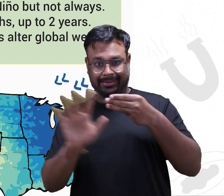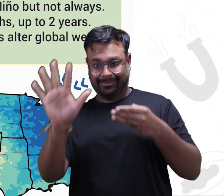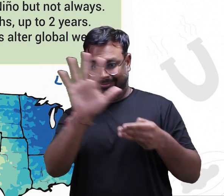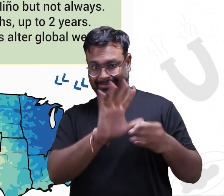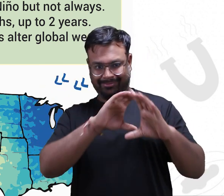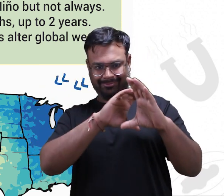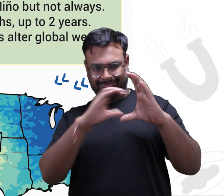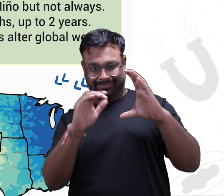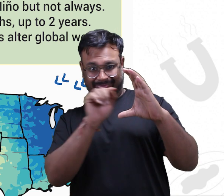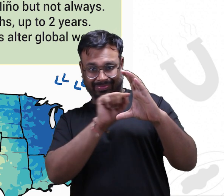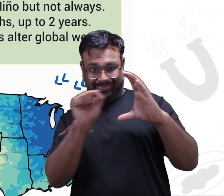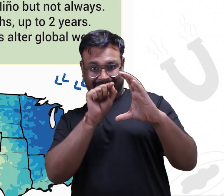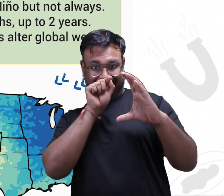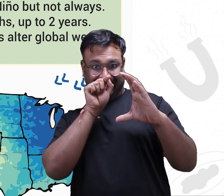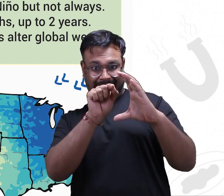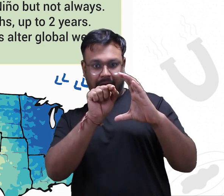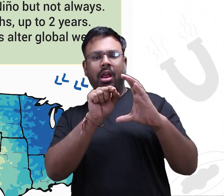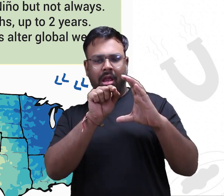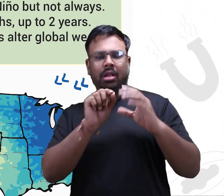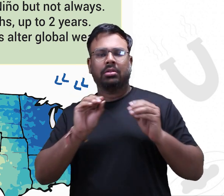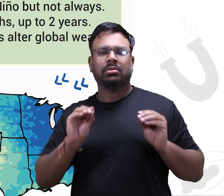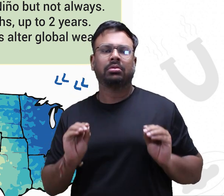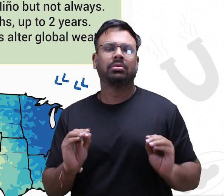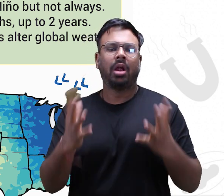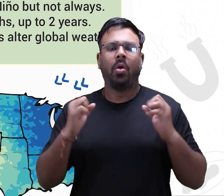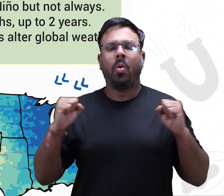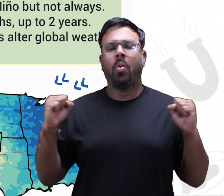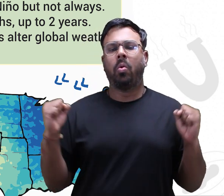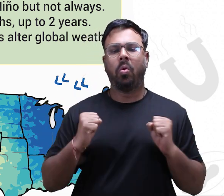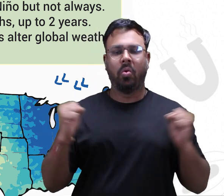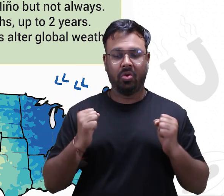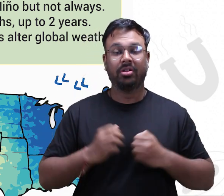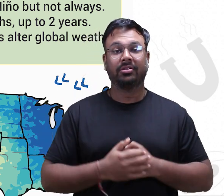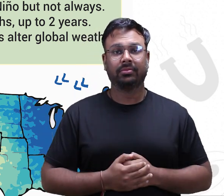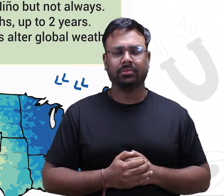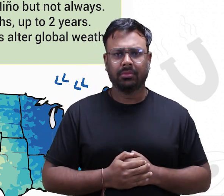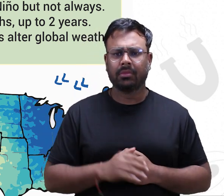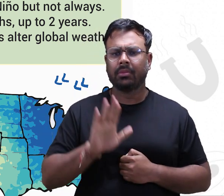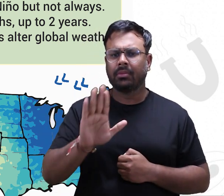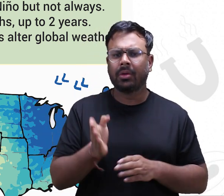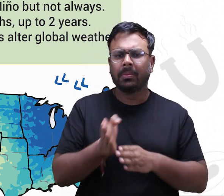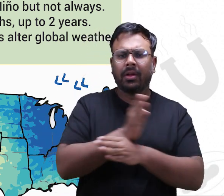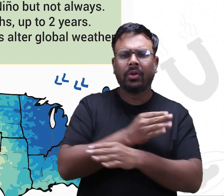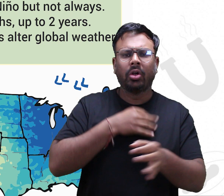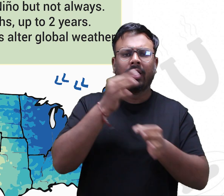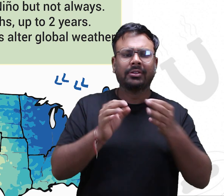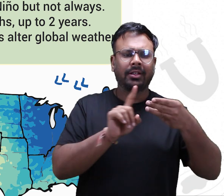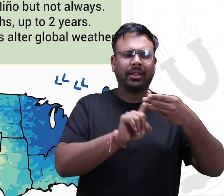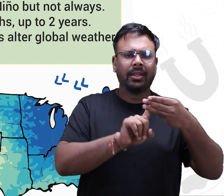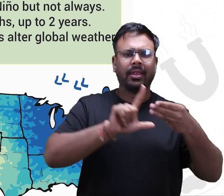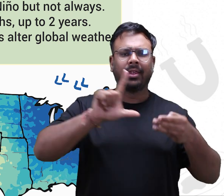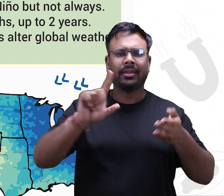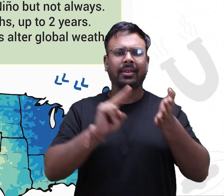in the central and eastern tropical Pacific Ocean. It